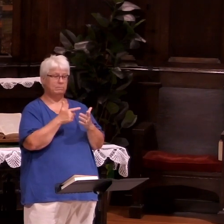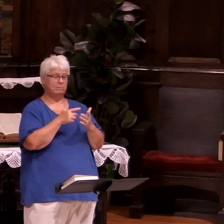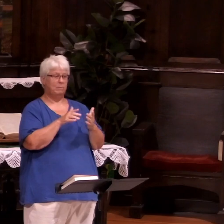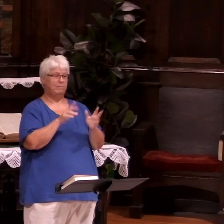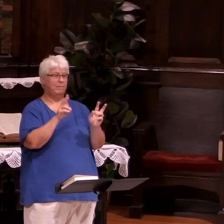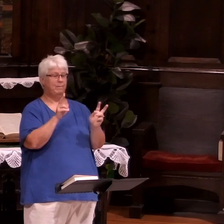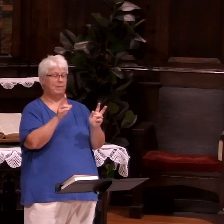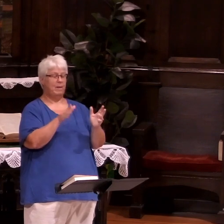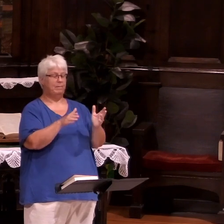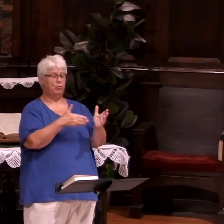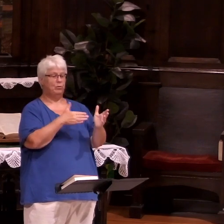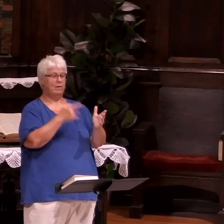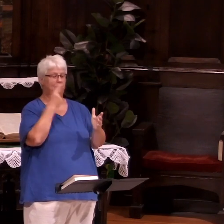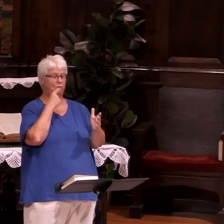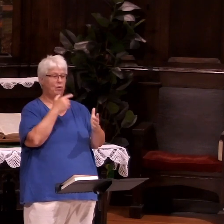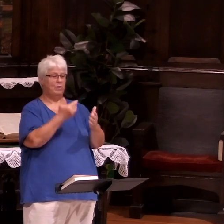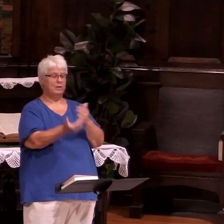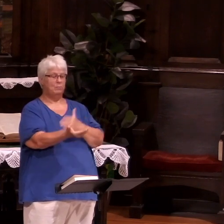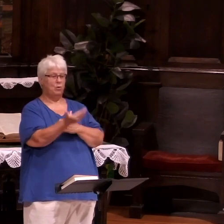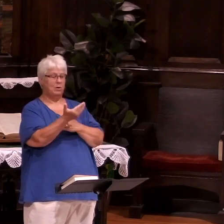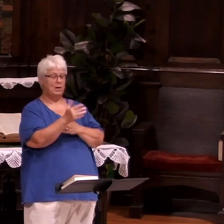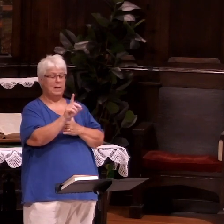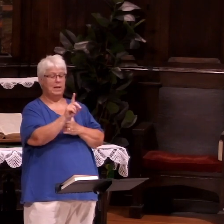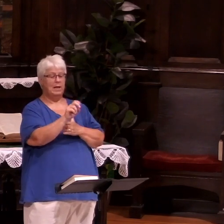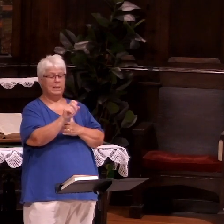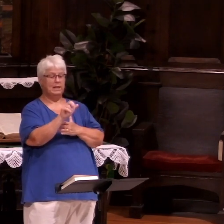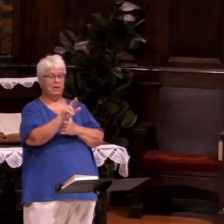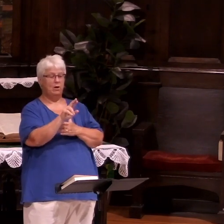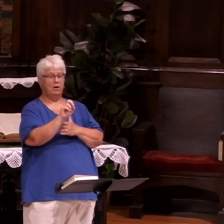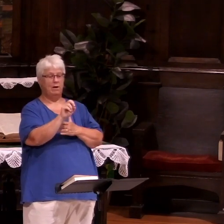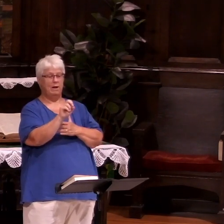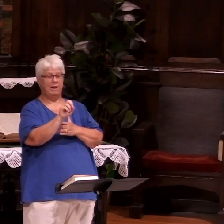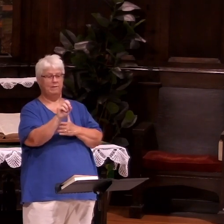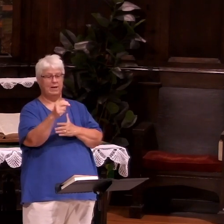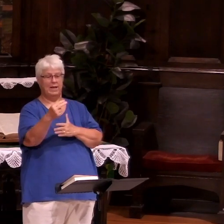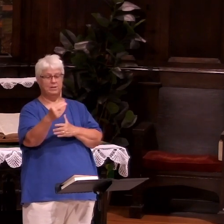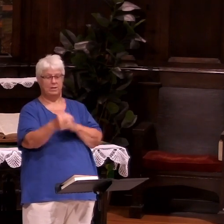this morning, Dear Evan Hansen.